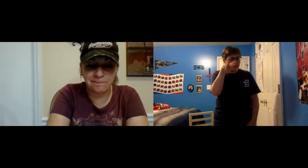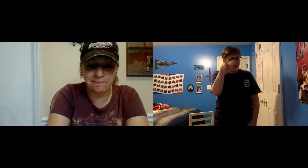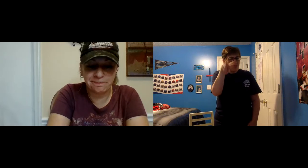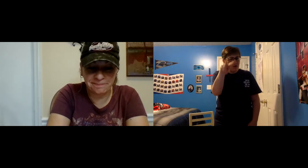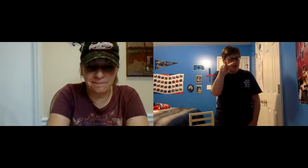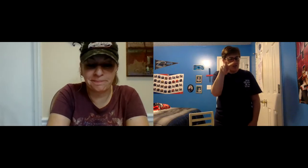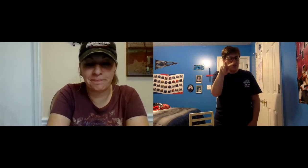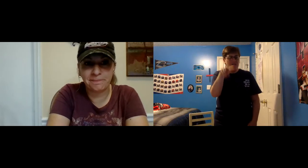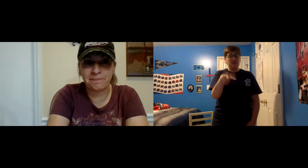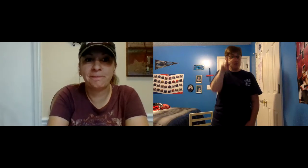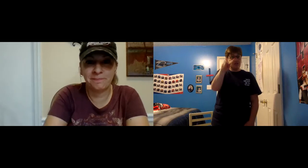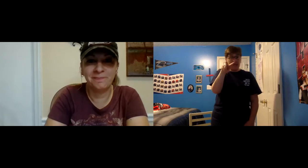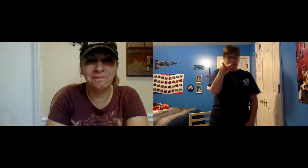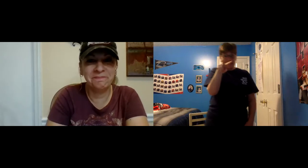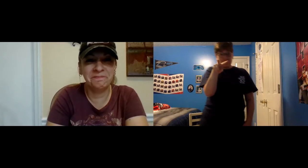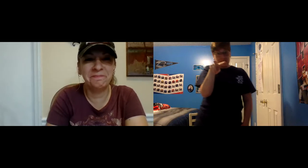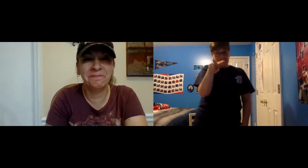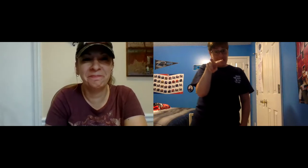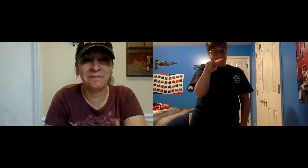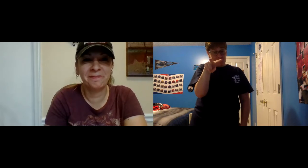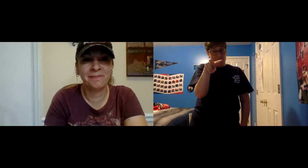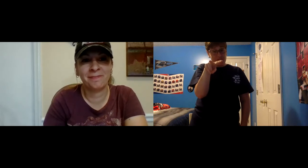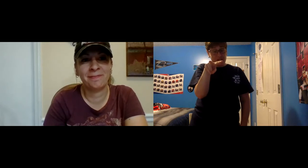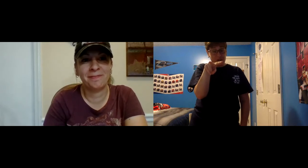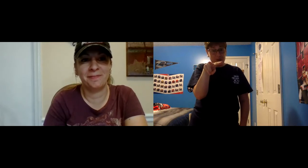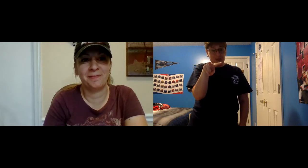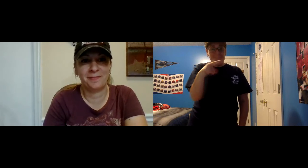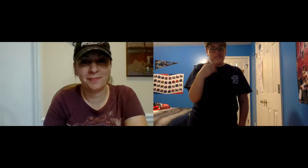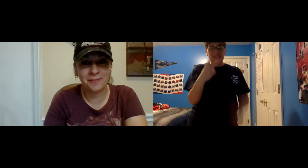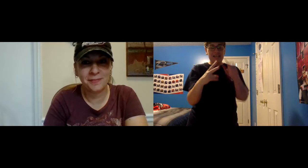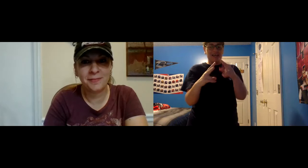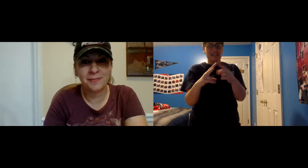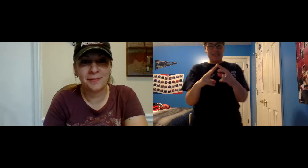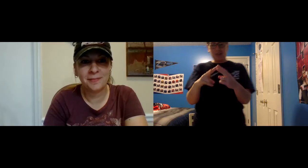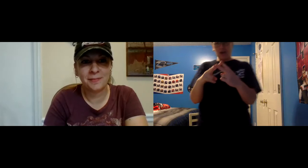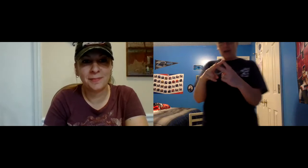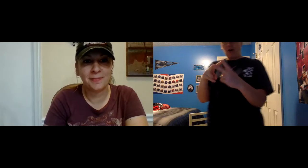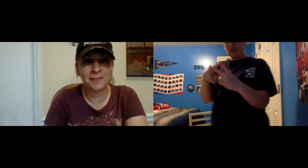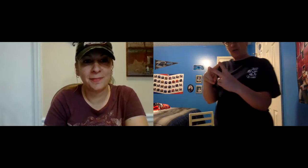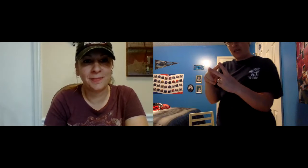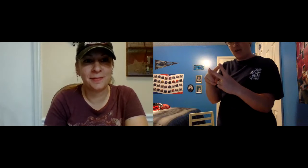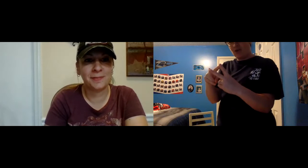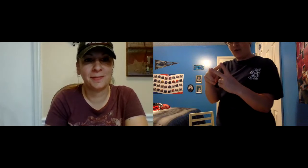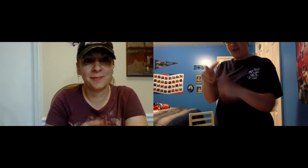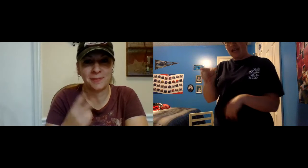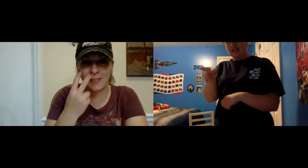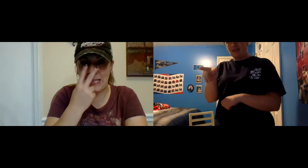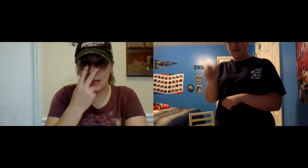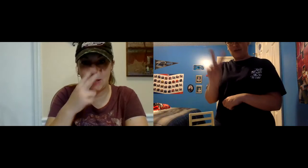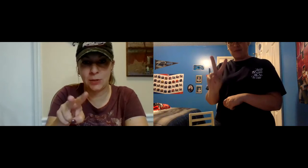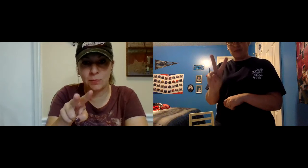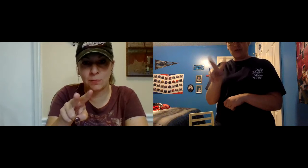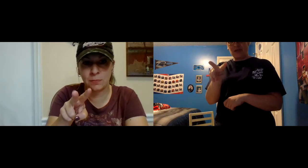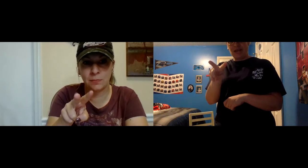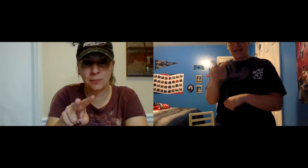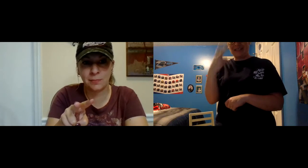oh, I'm watching you, which that is actually the sign for watching you, because it's like your eyeballs are here on the end of